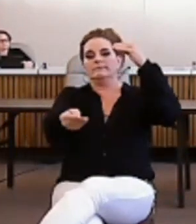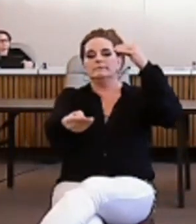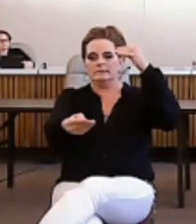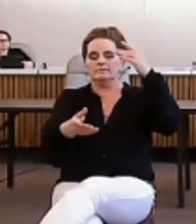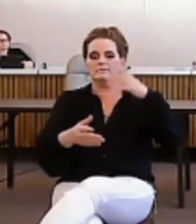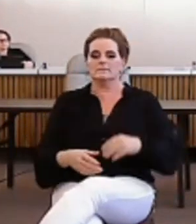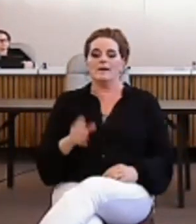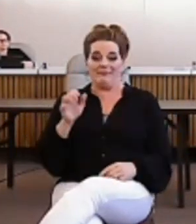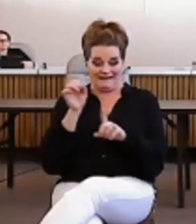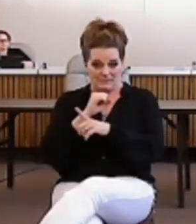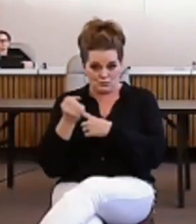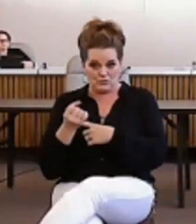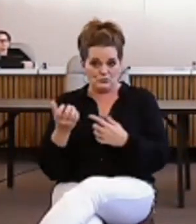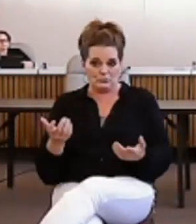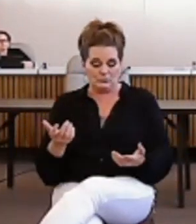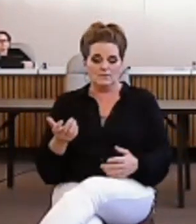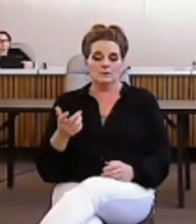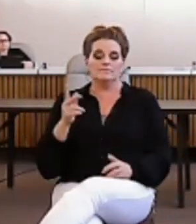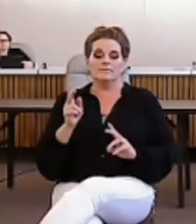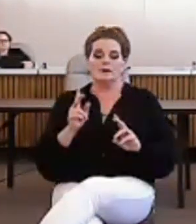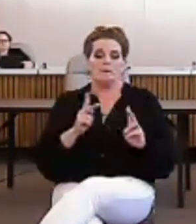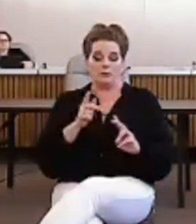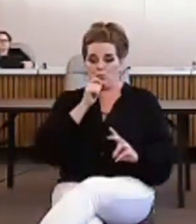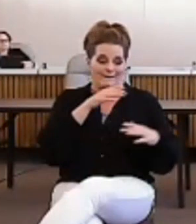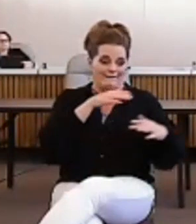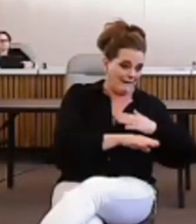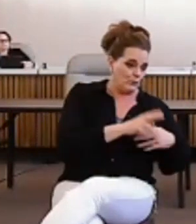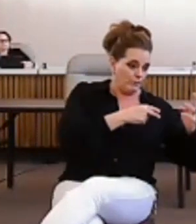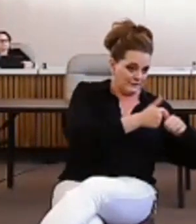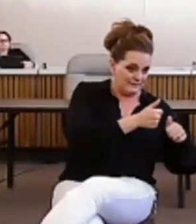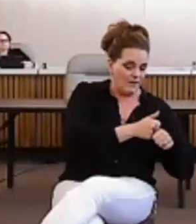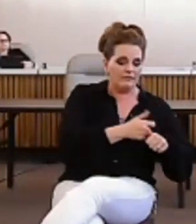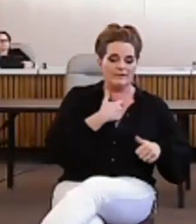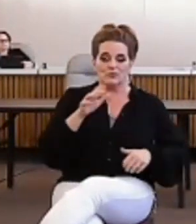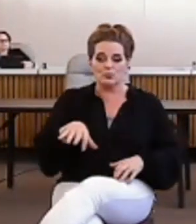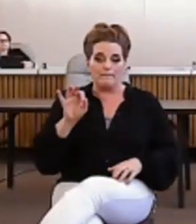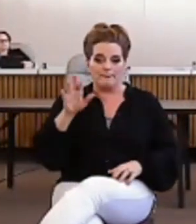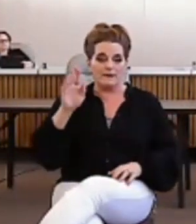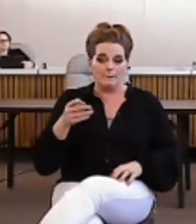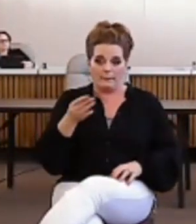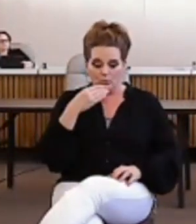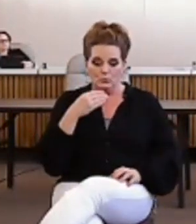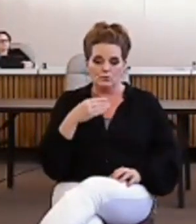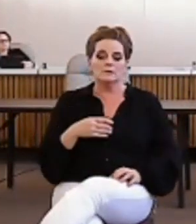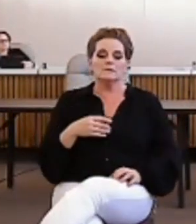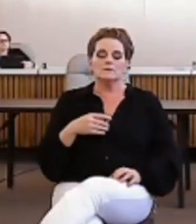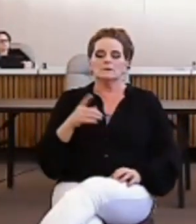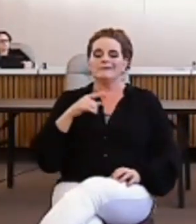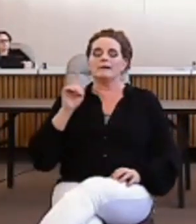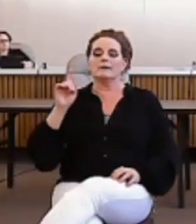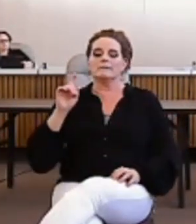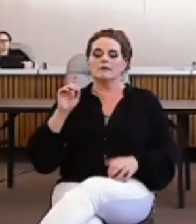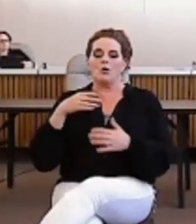in case if people don't want to come in and they just want to call in and pick up the orders, that's what they can